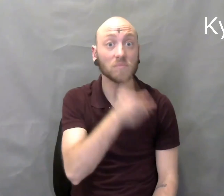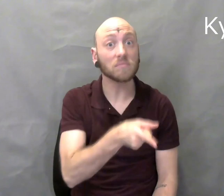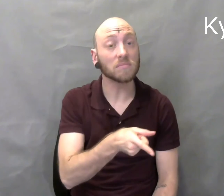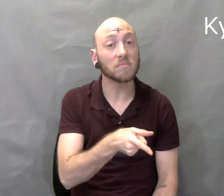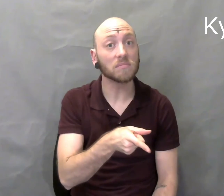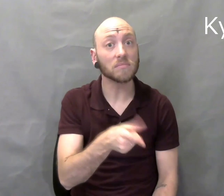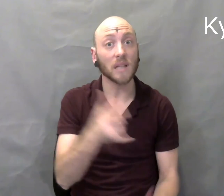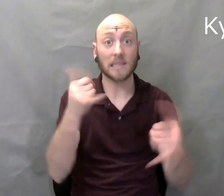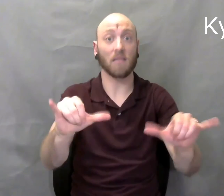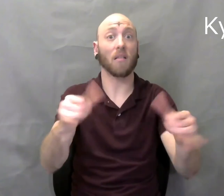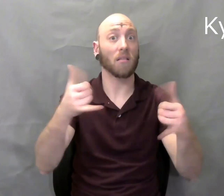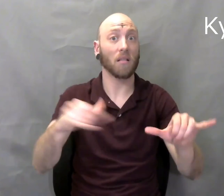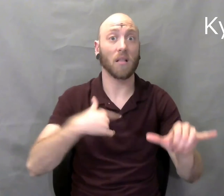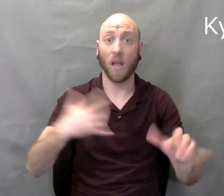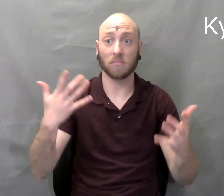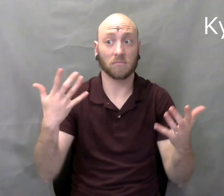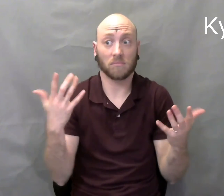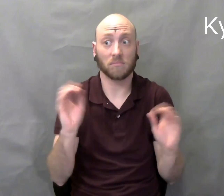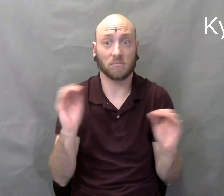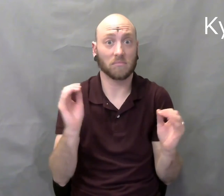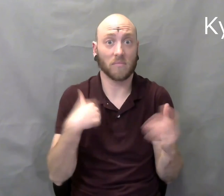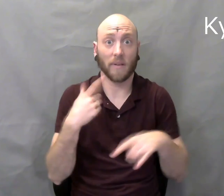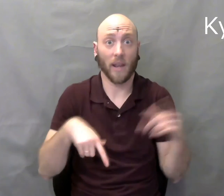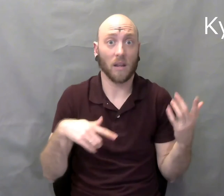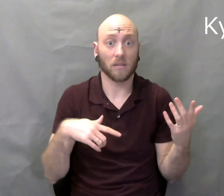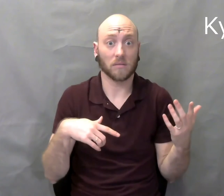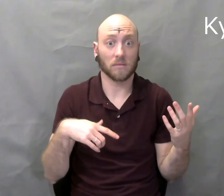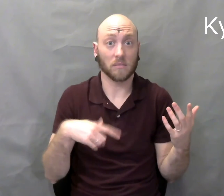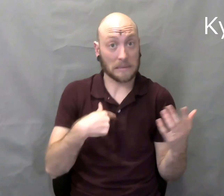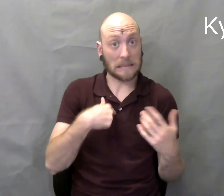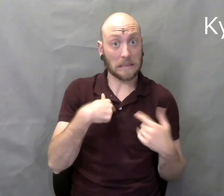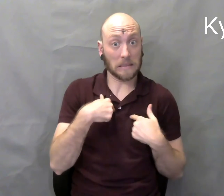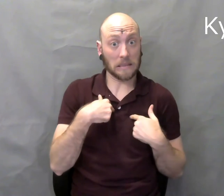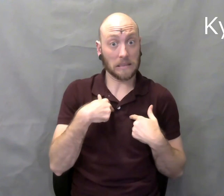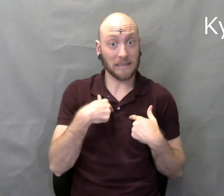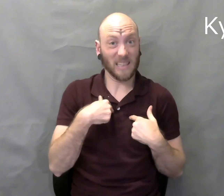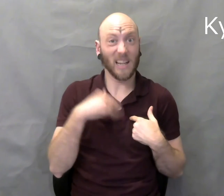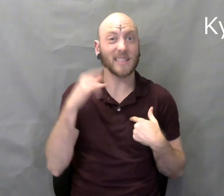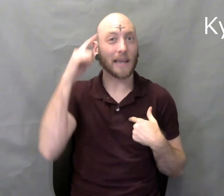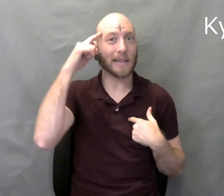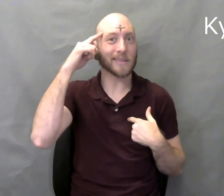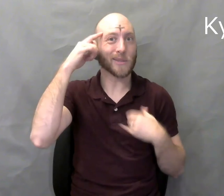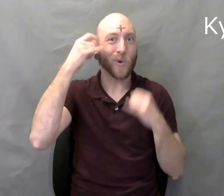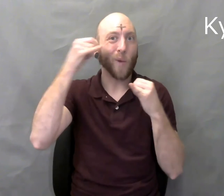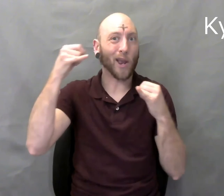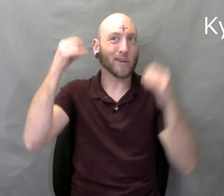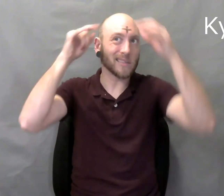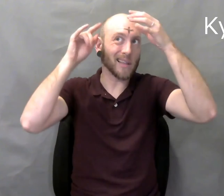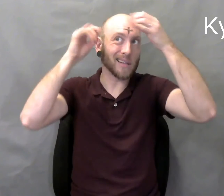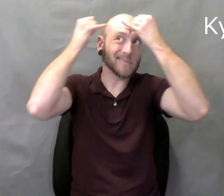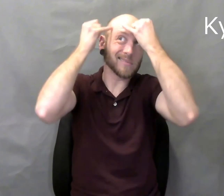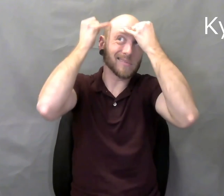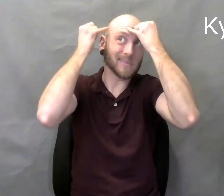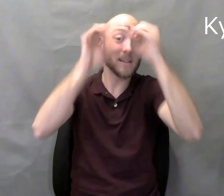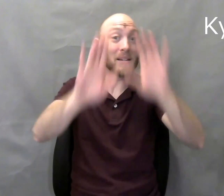I still to this day am, that I could not rewire my brain for the life of me. But there is this